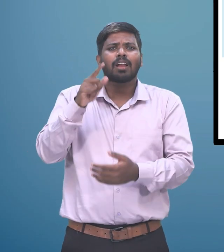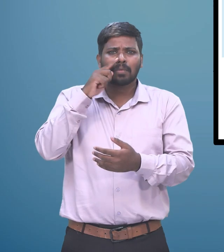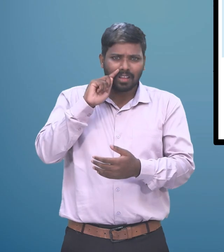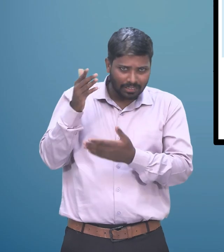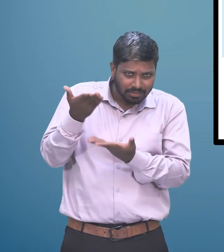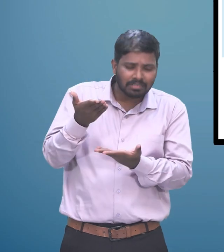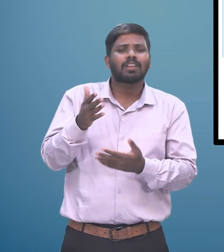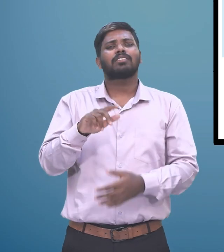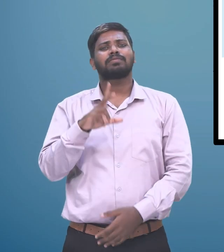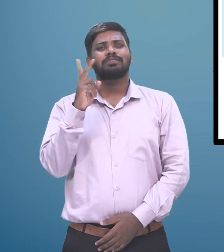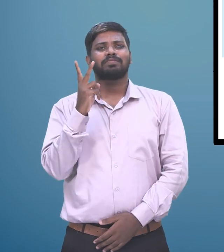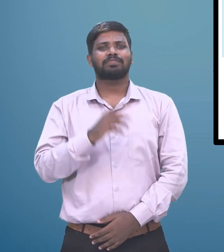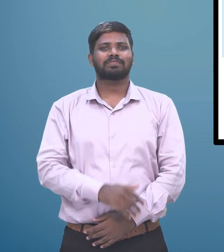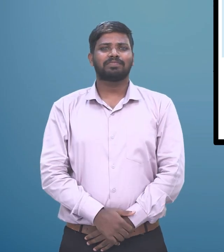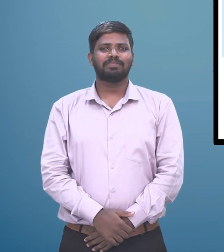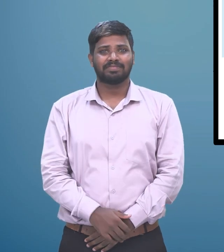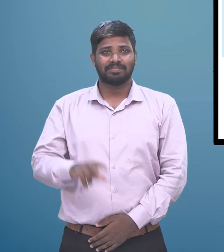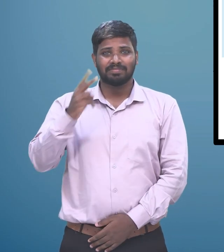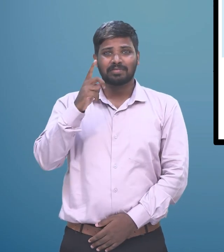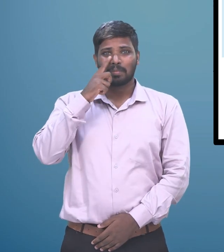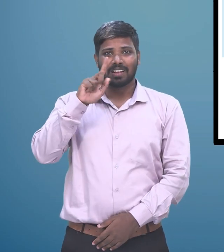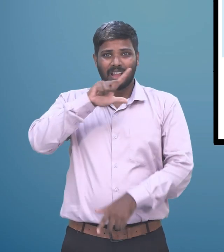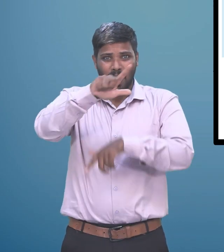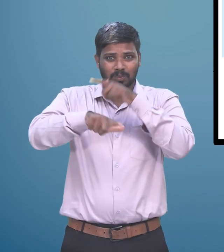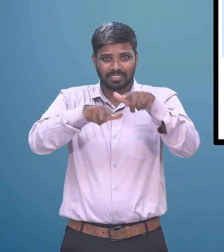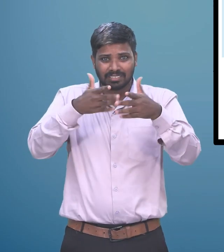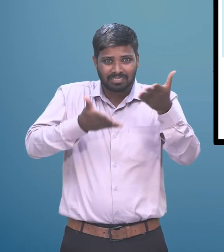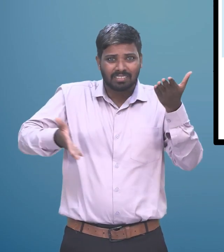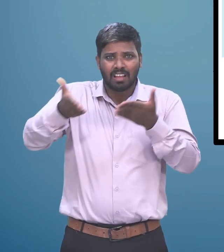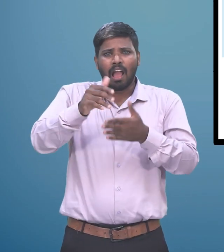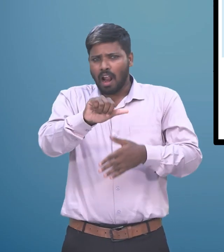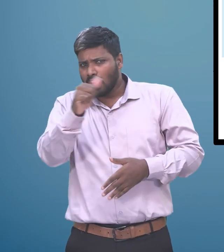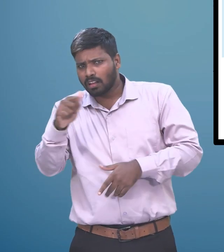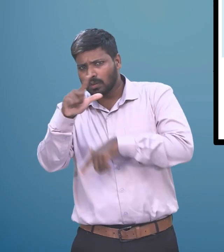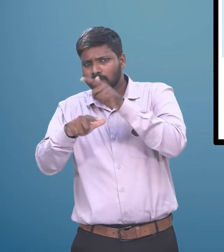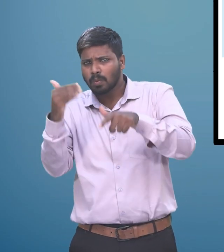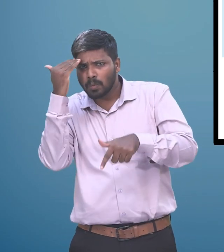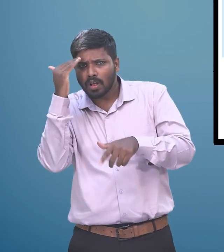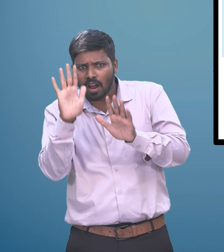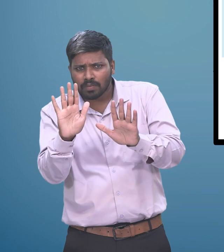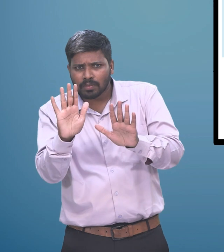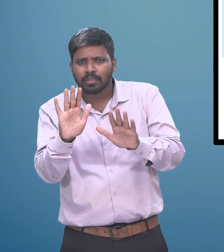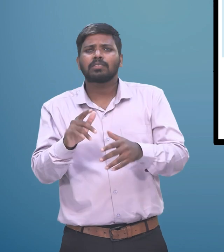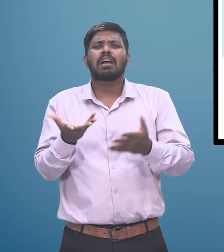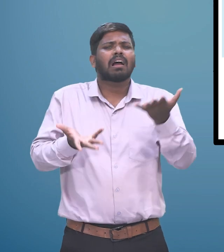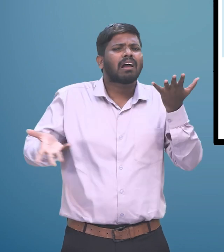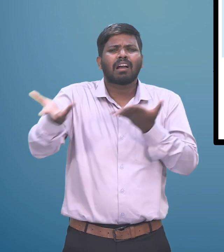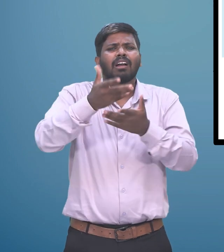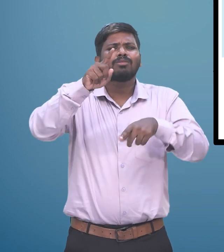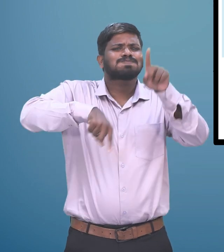of their parents. 2. The students' mother tongues and other languages known to them. Discuss the results